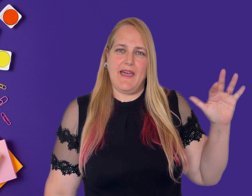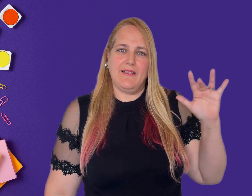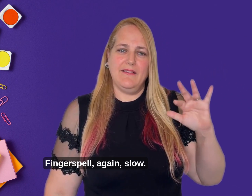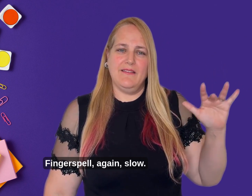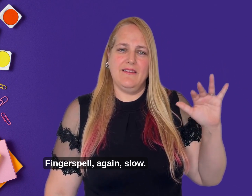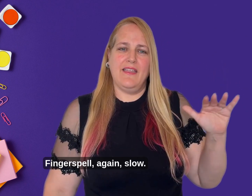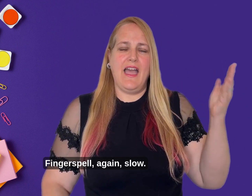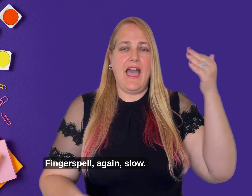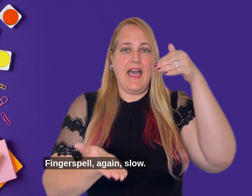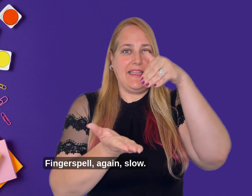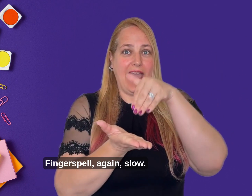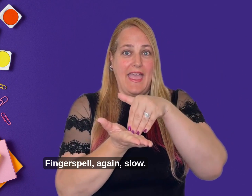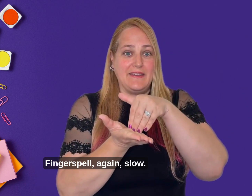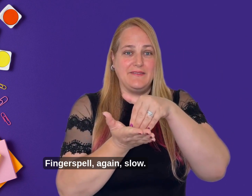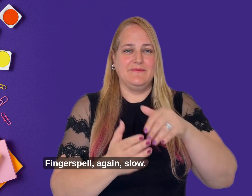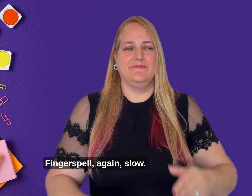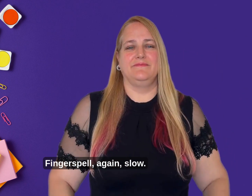Fingerspell, again.